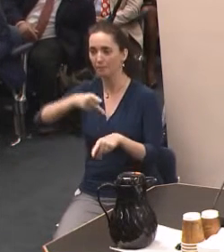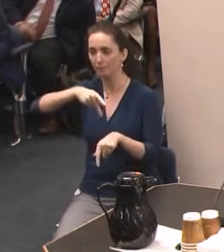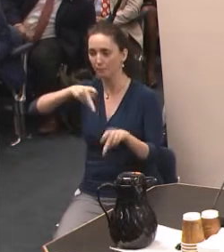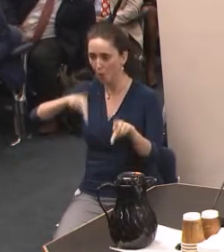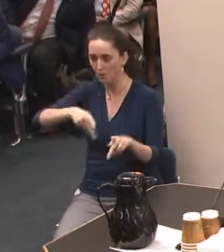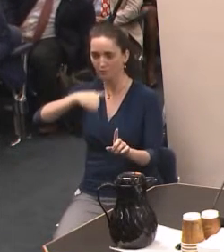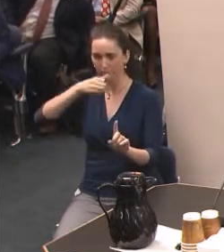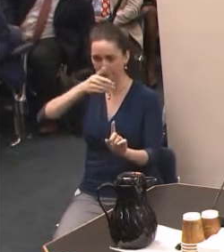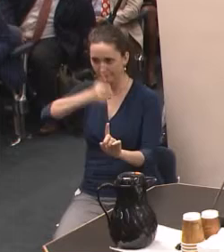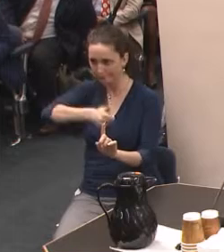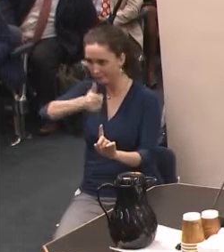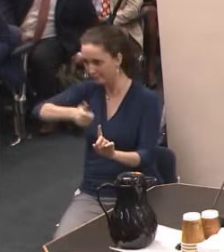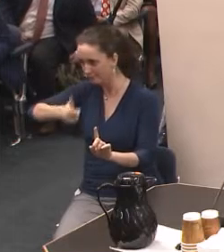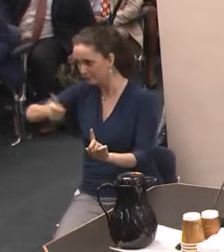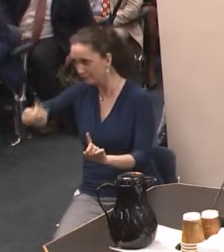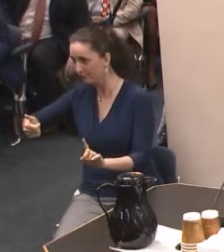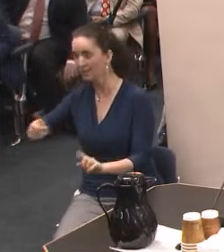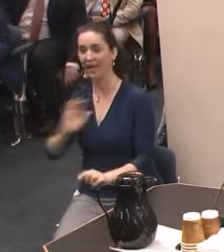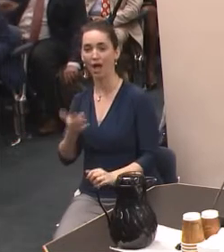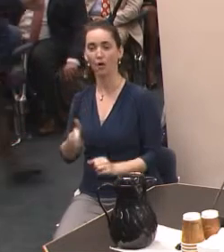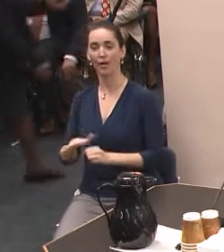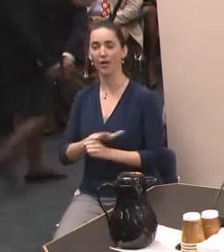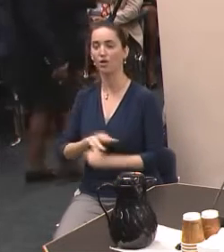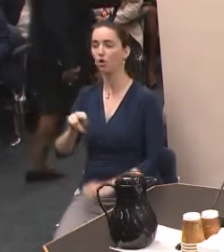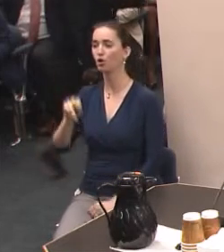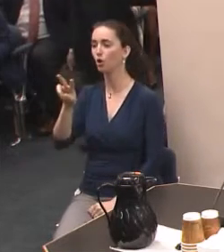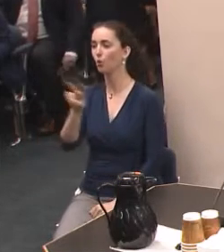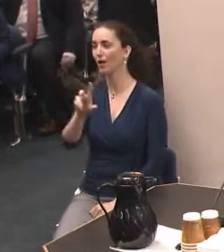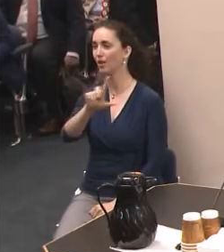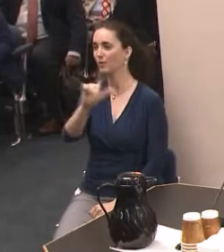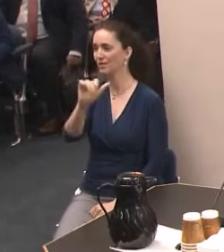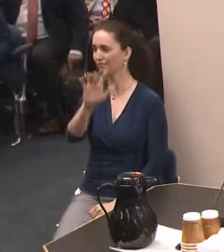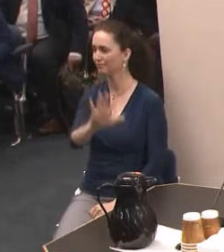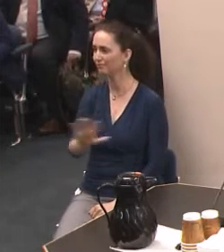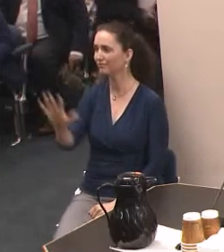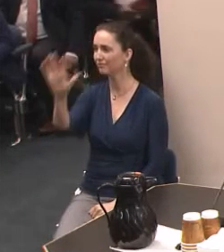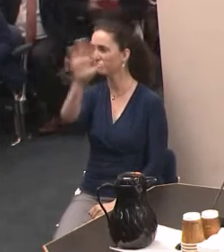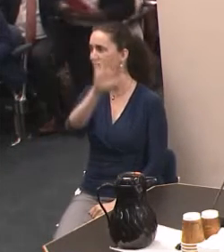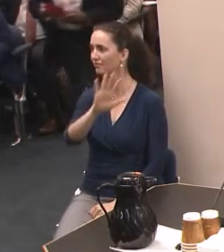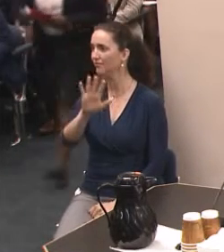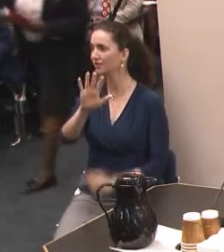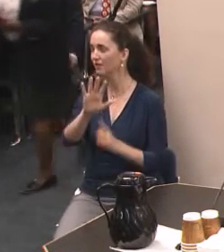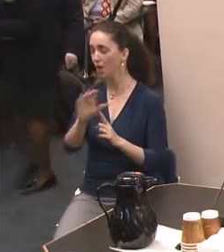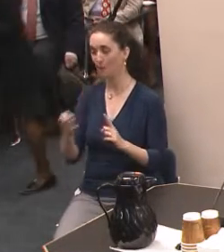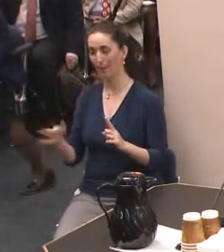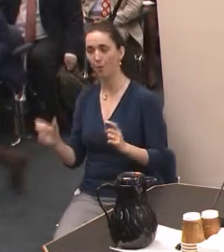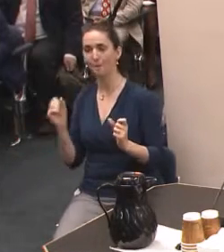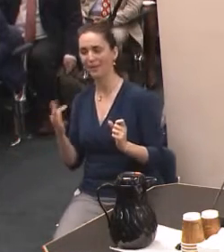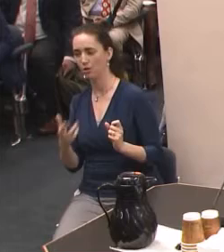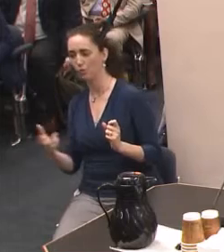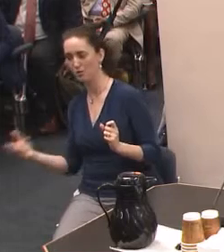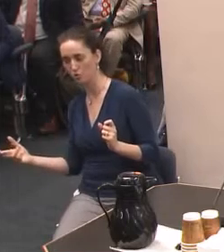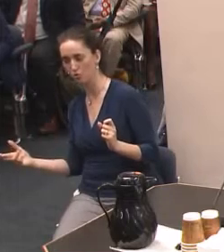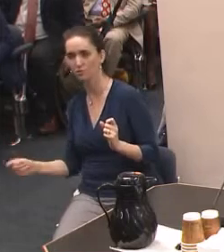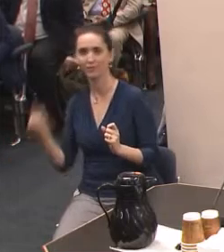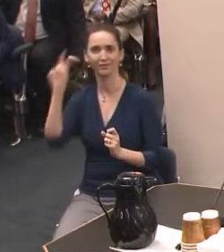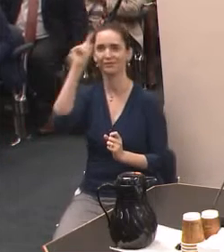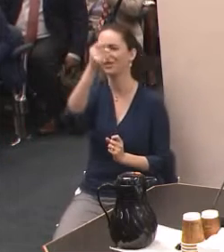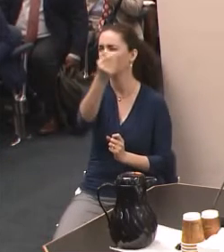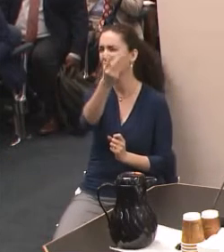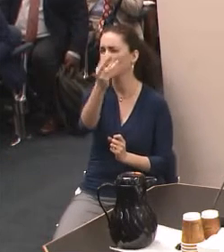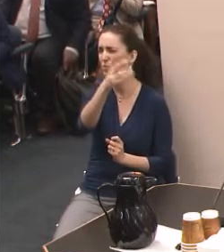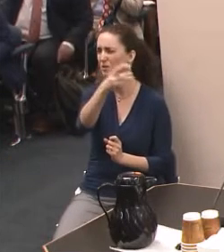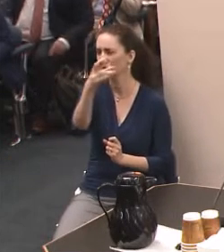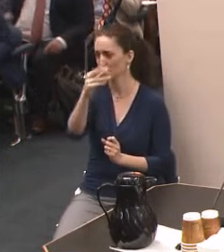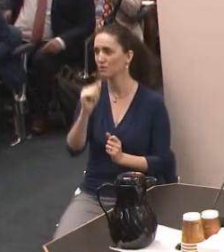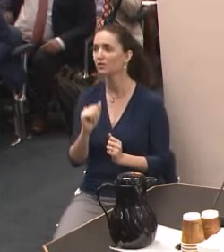world up there in northwest Louisiana doesn't have all the resources that they do in Baton Rouge, and Pennington is a remarkable